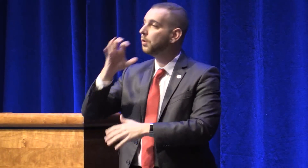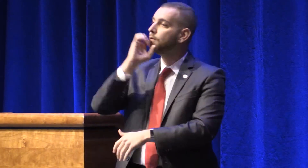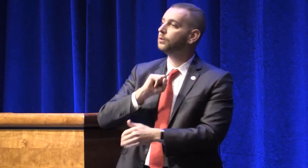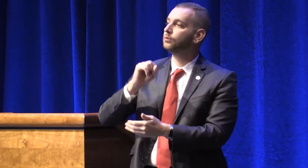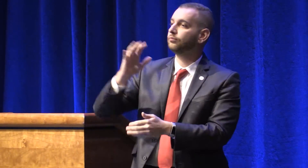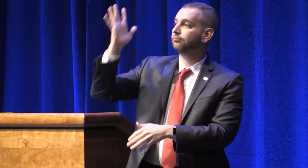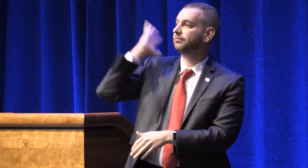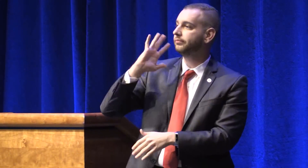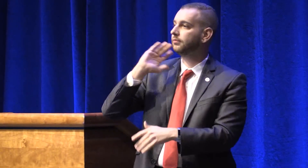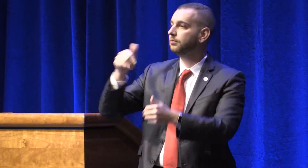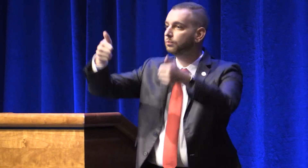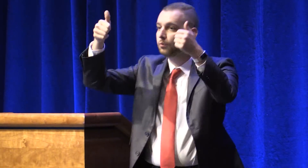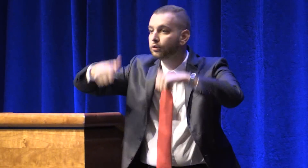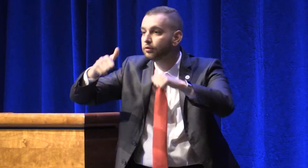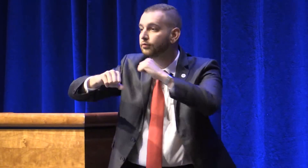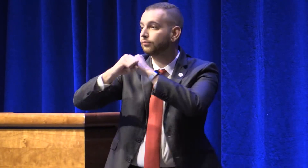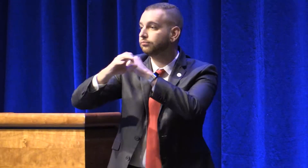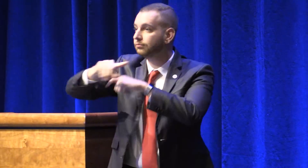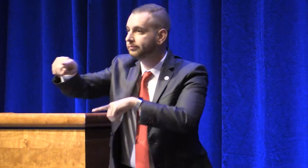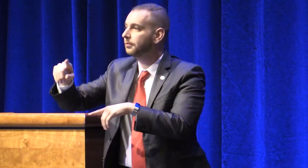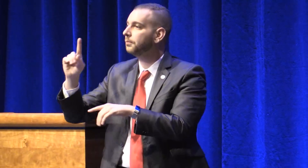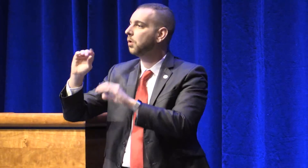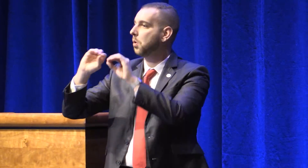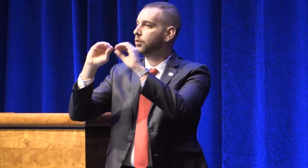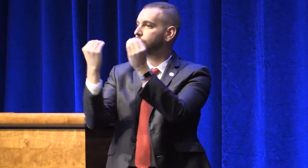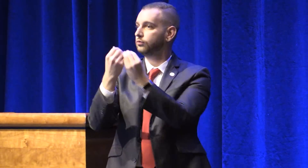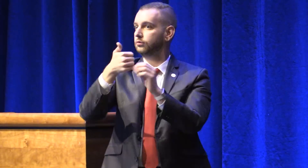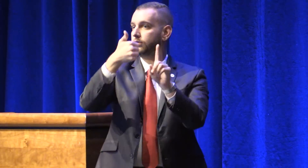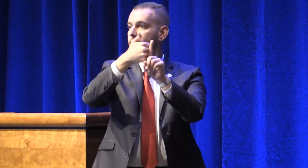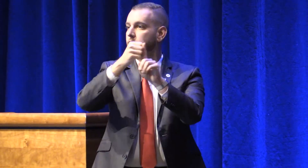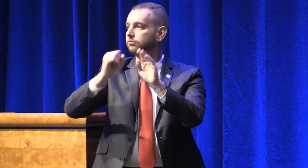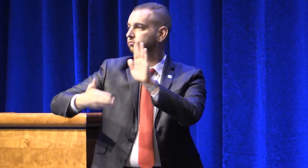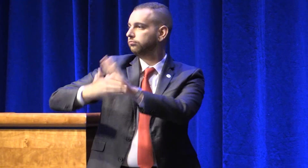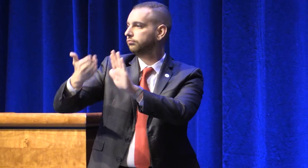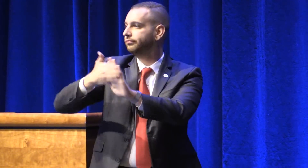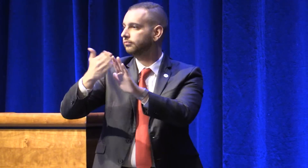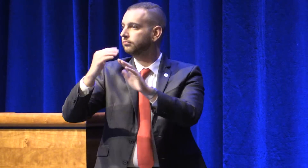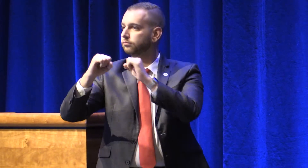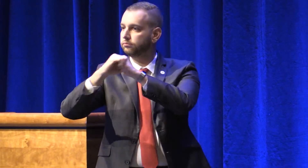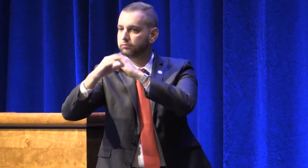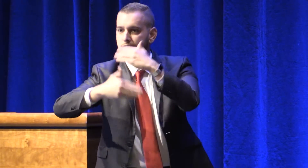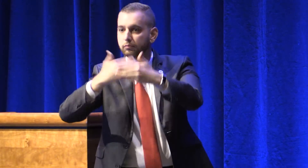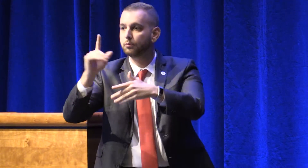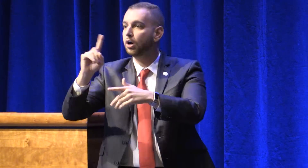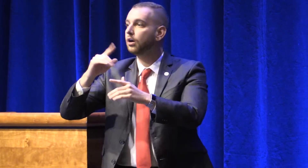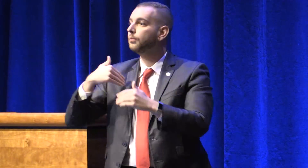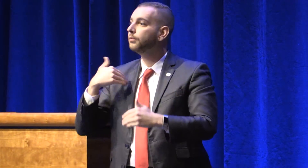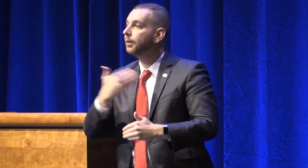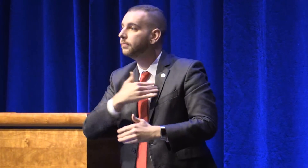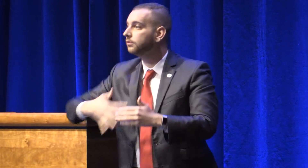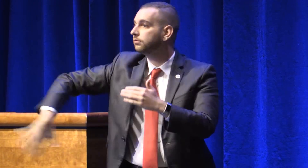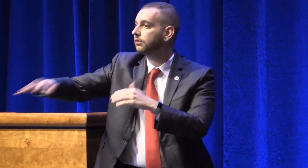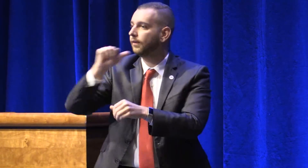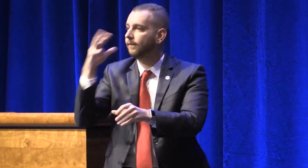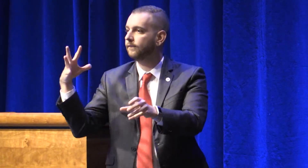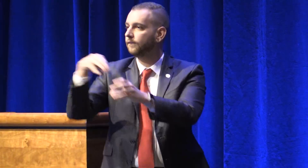hashtag on your social media posts. And the organization can see your posts